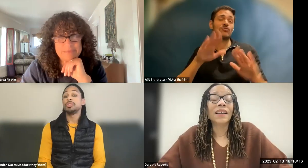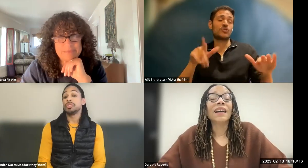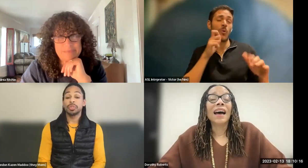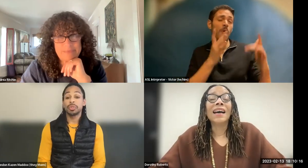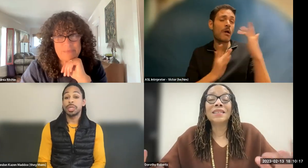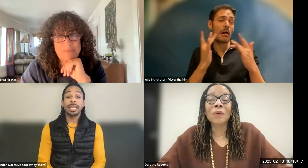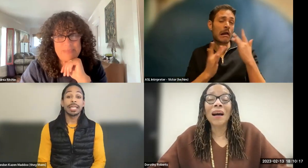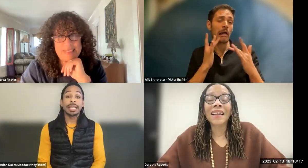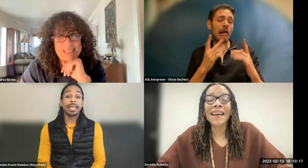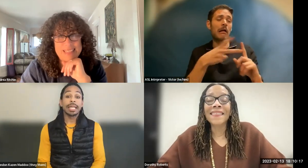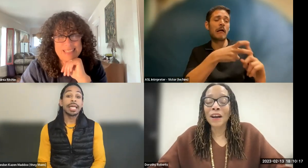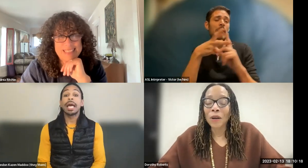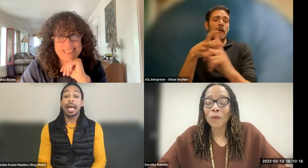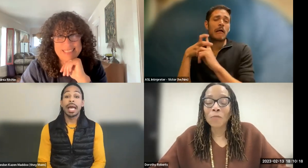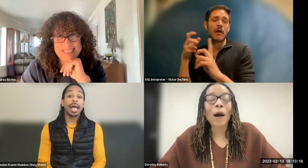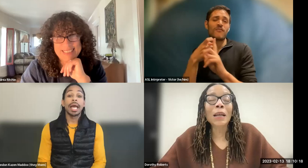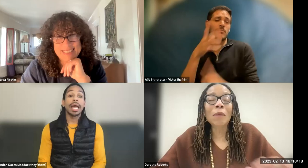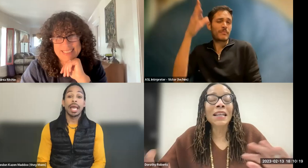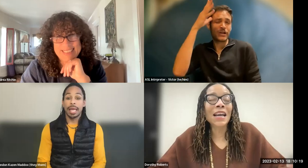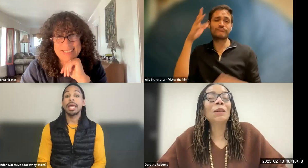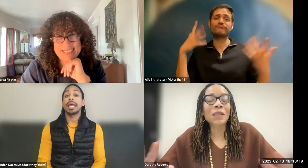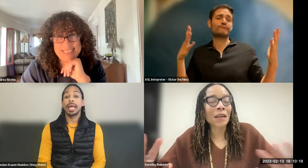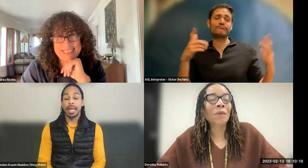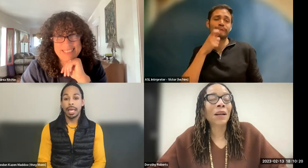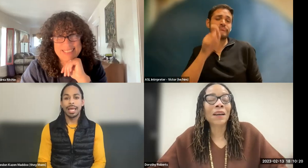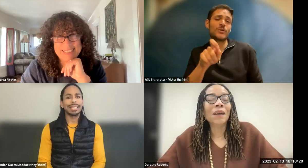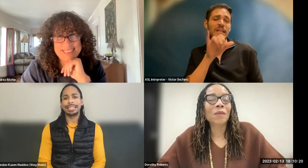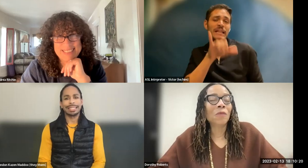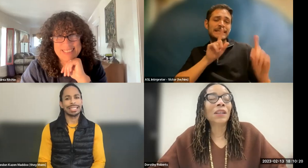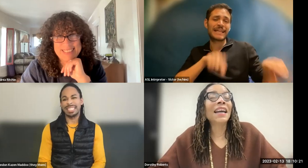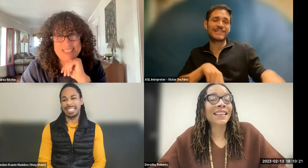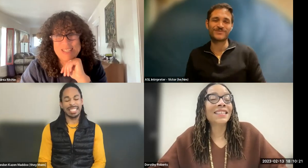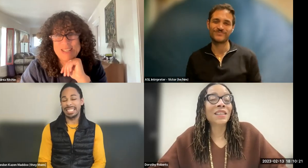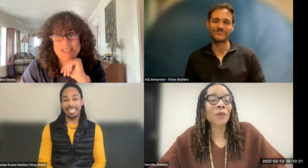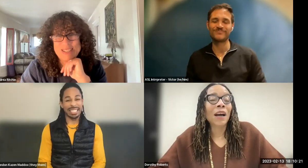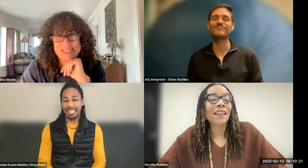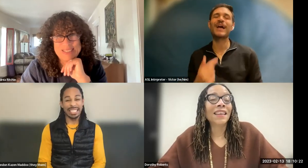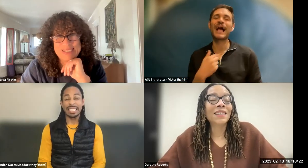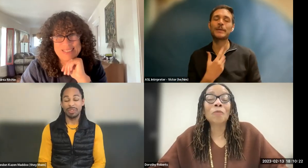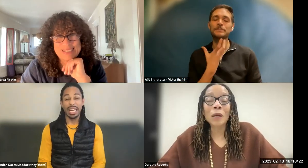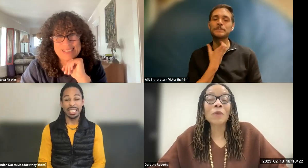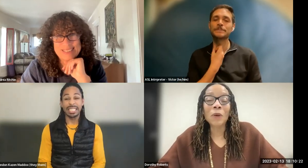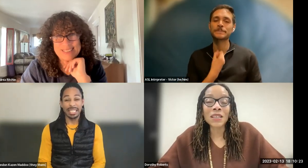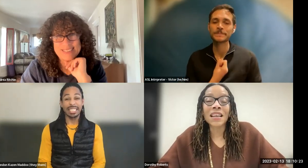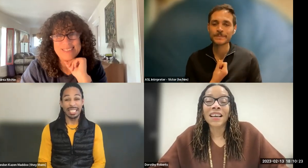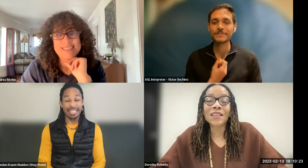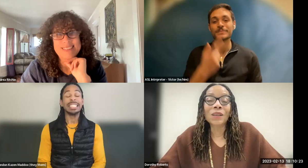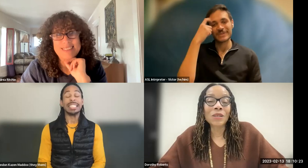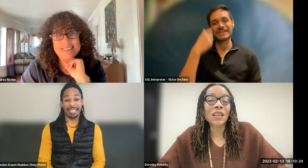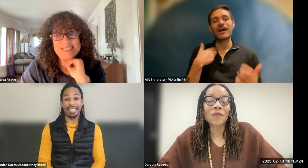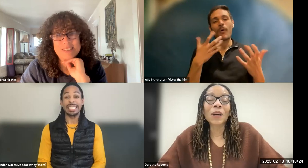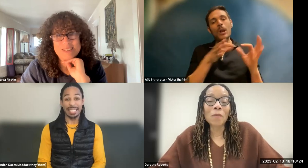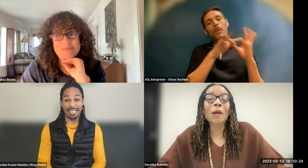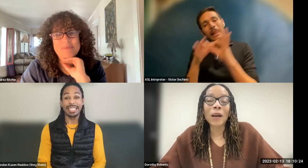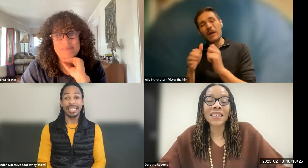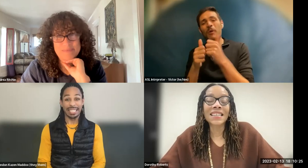answer. So I'll end there, biting my tongue because I want to relate this to the Supreme Court's